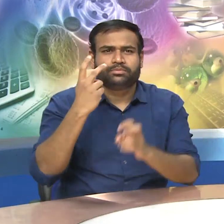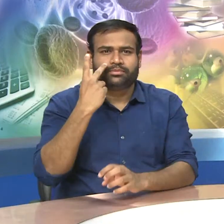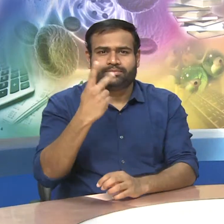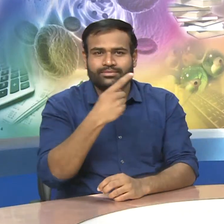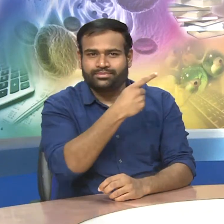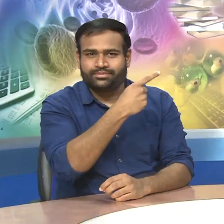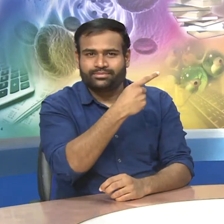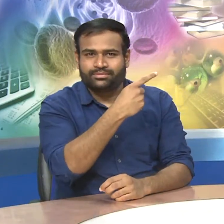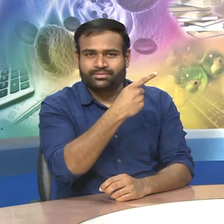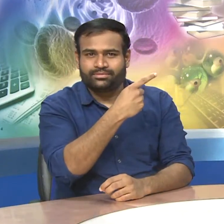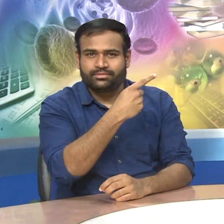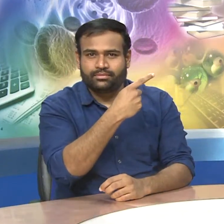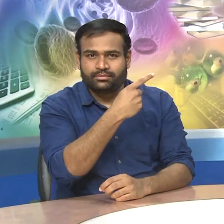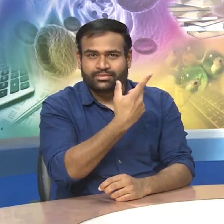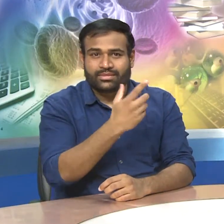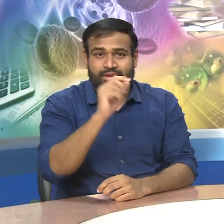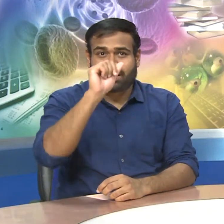State Legislature.